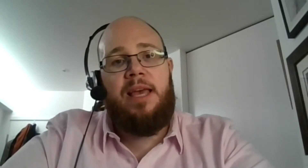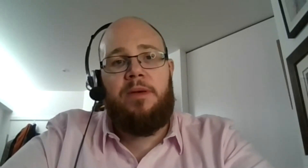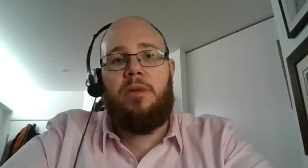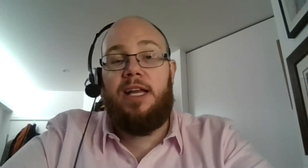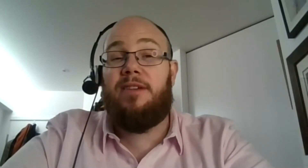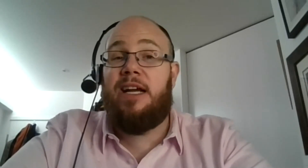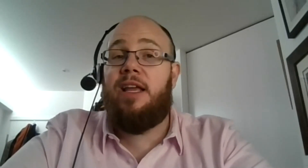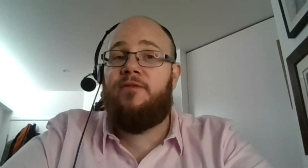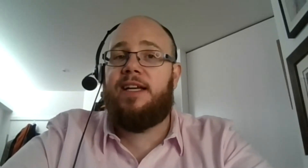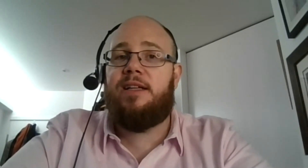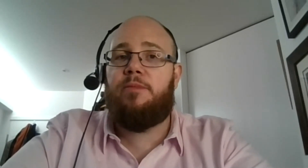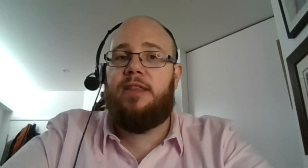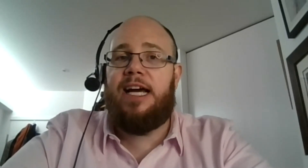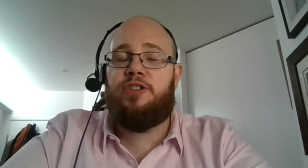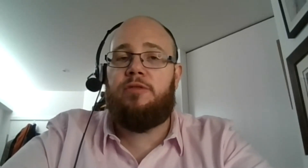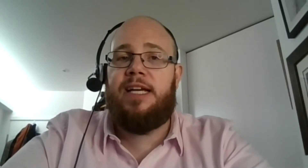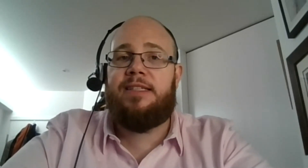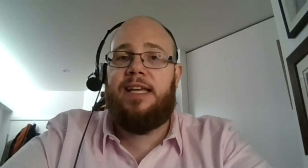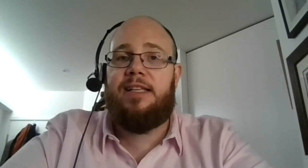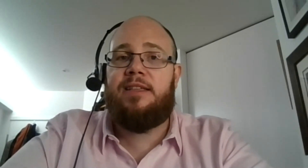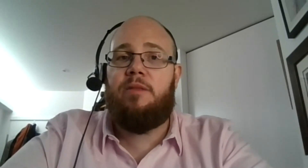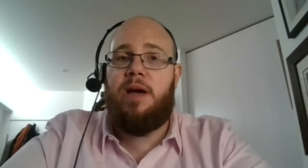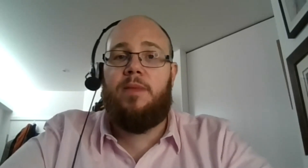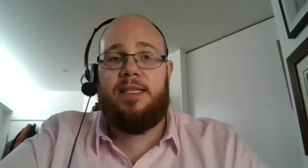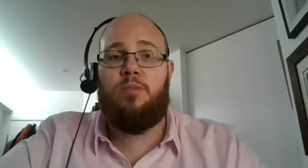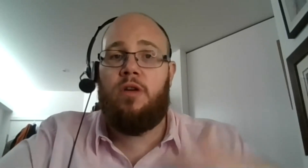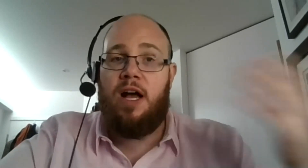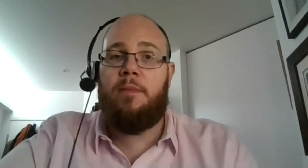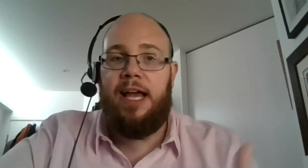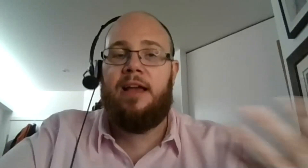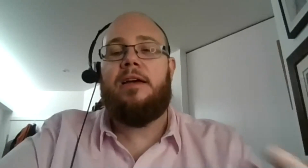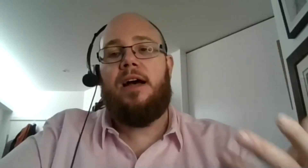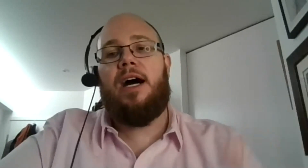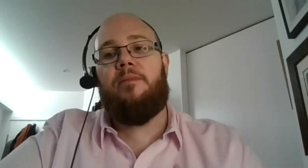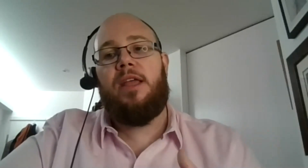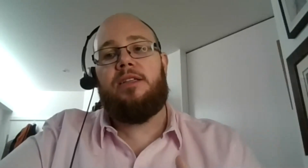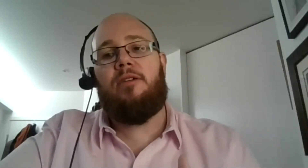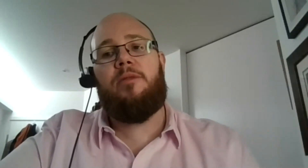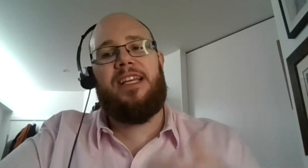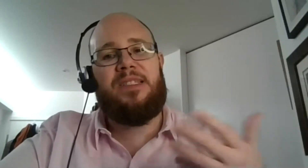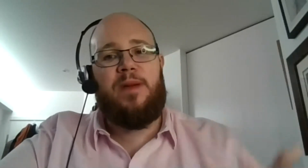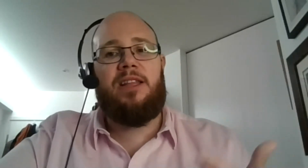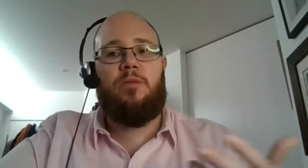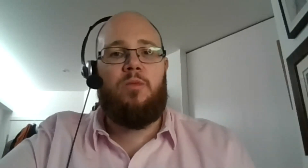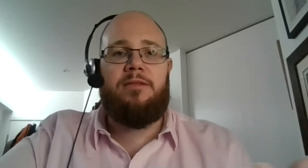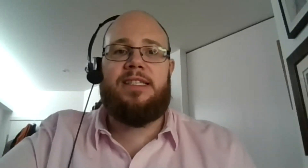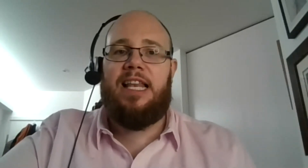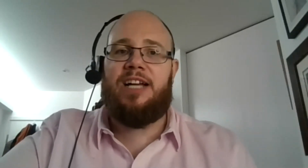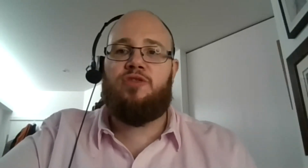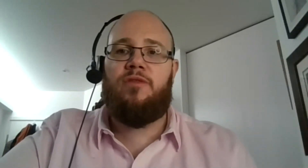in mind there is only a fixed number of the lateral test kits at the moment. There's more coming. So I would expect that we won't see lateral